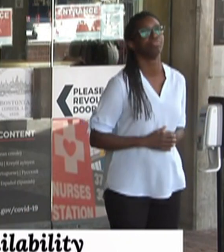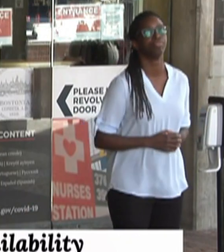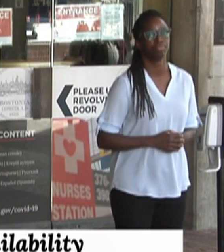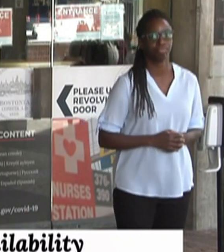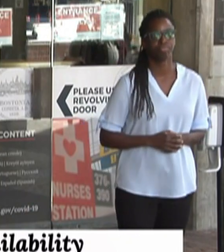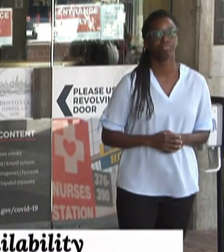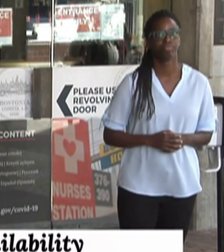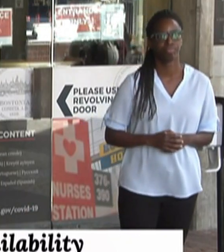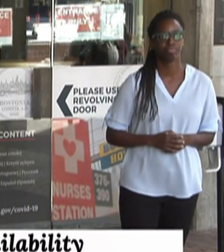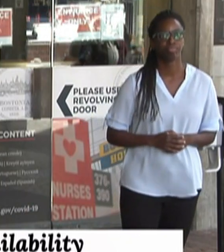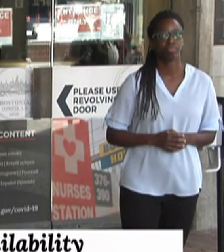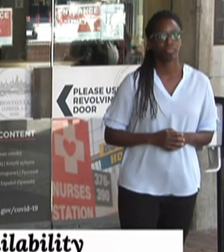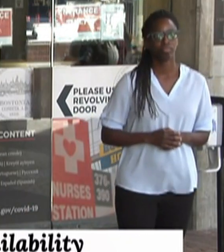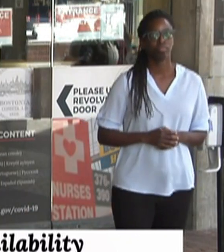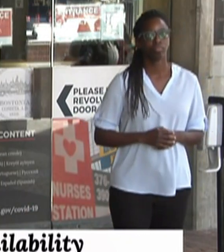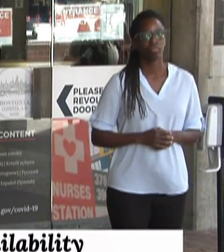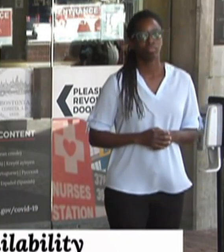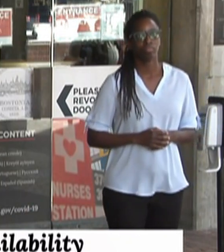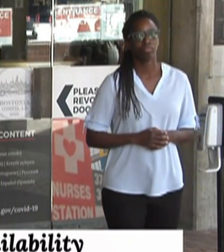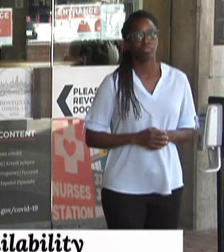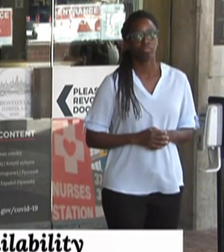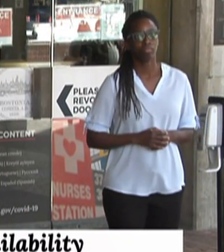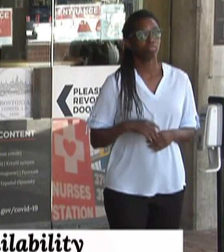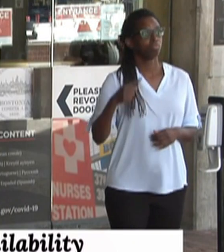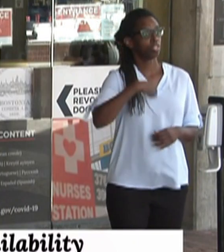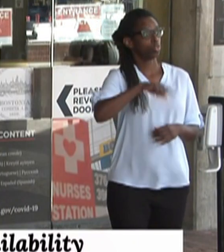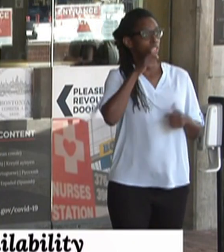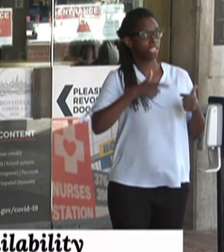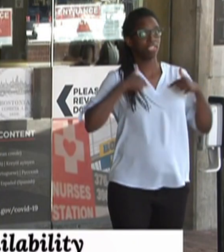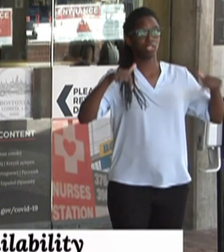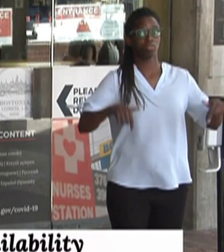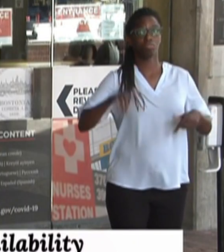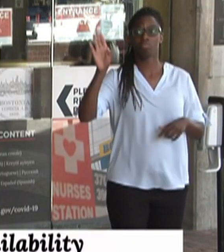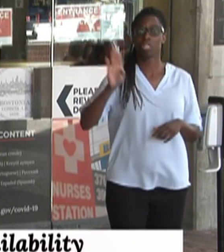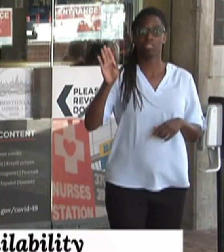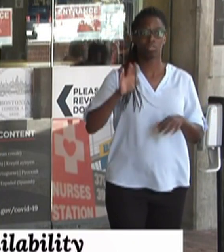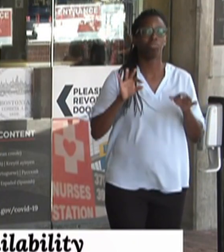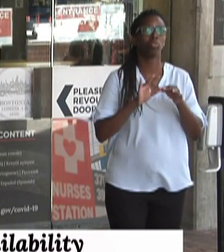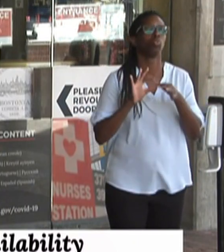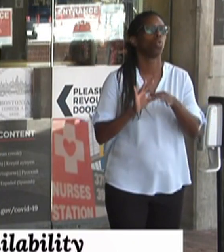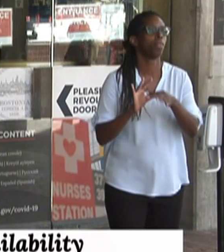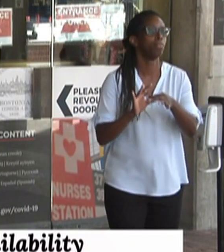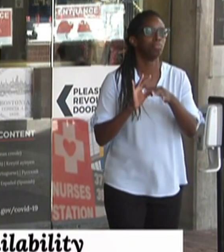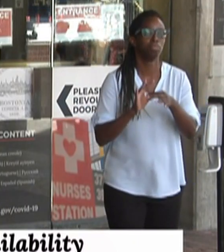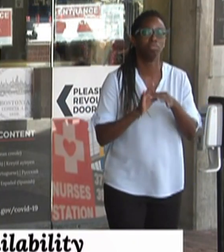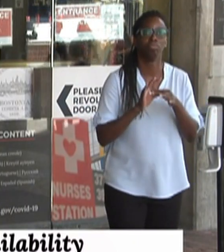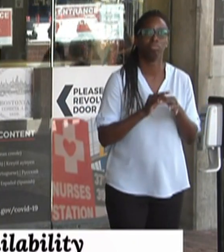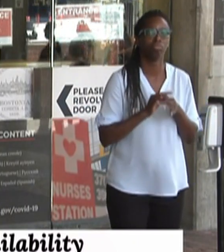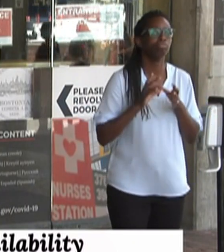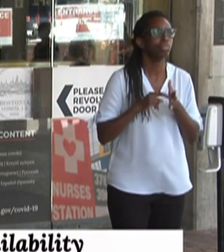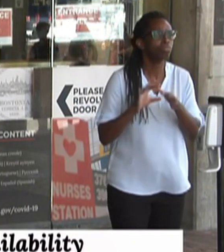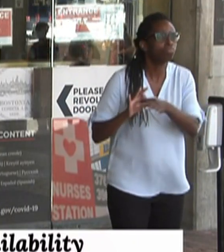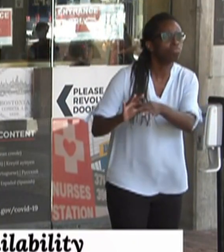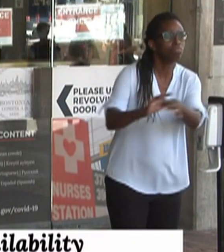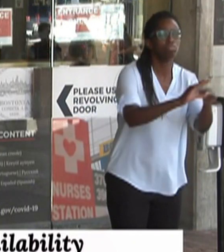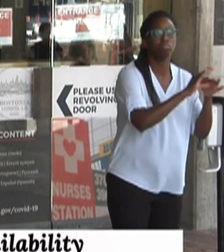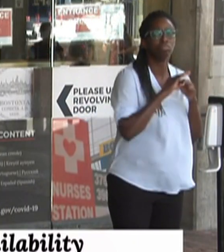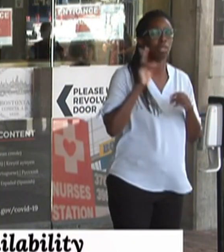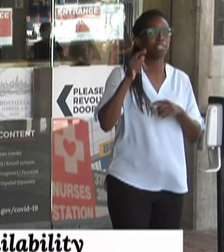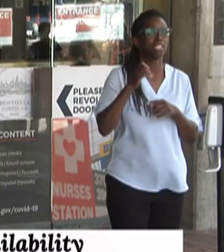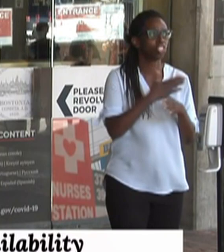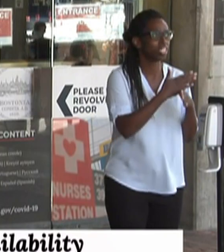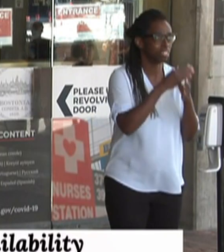residents to spread the word and work with us. We also know the economic conditions impact the COVID numbers.